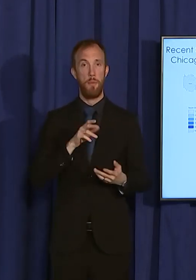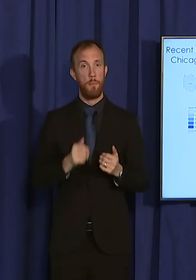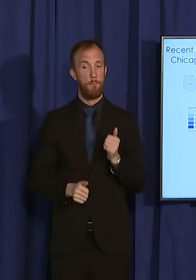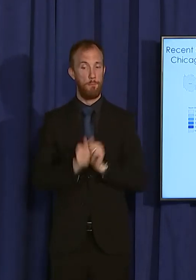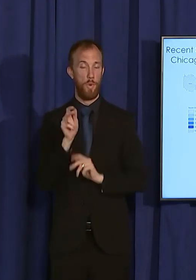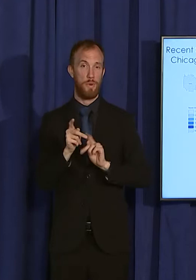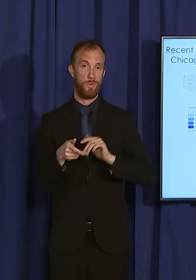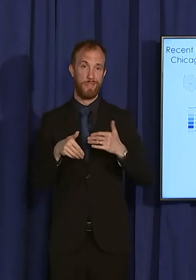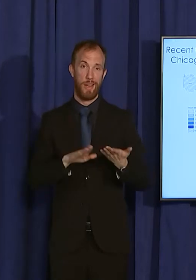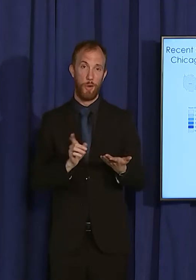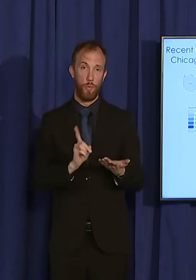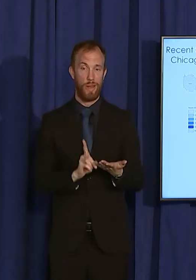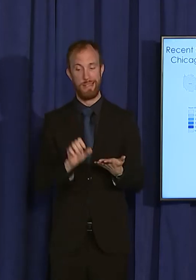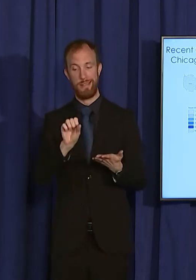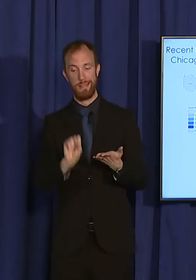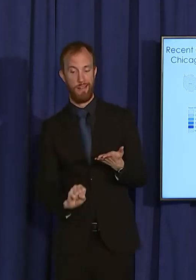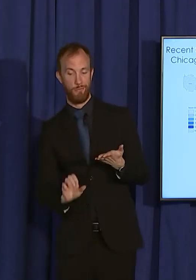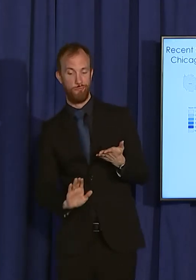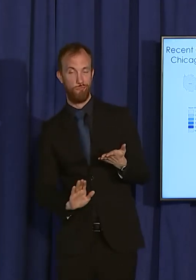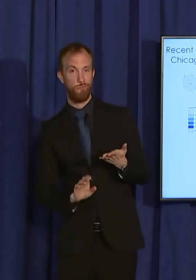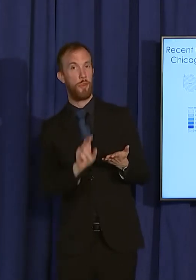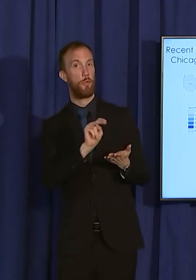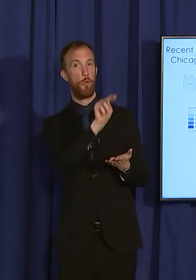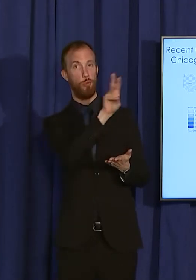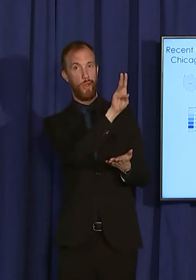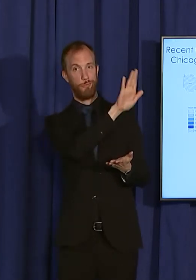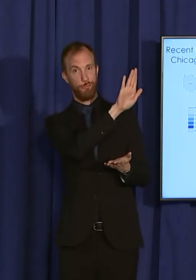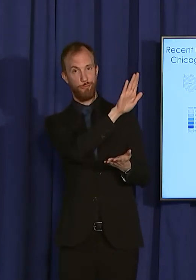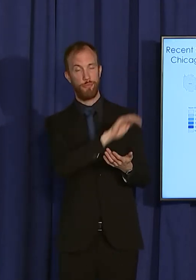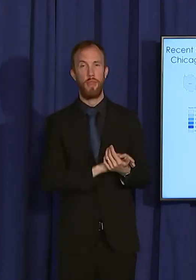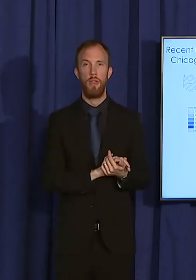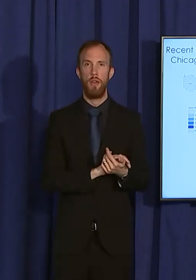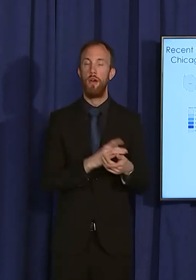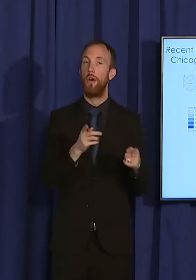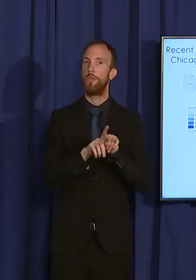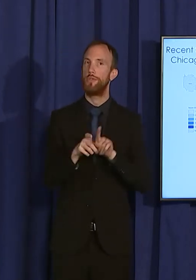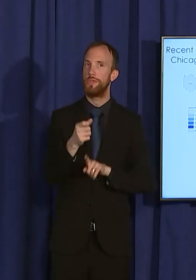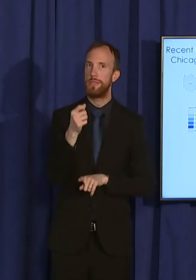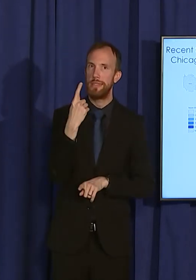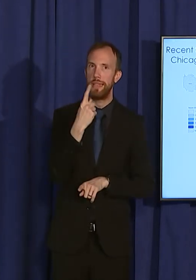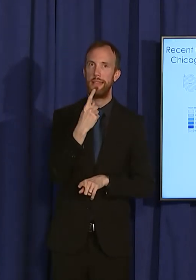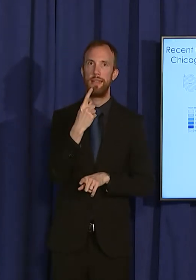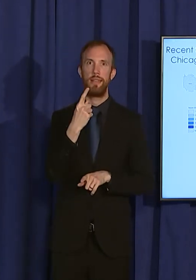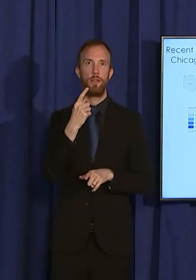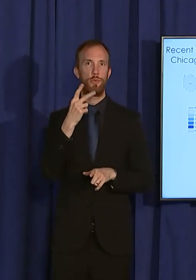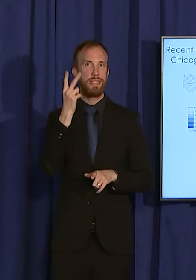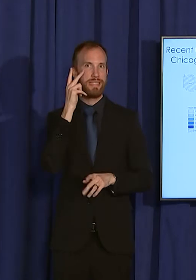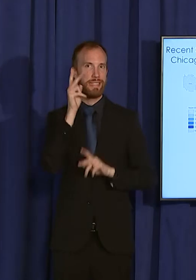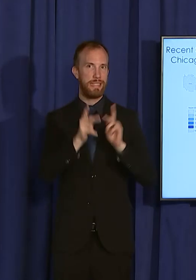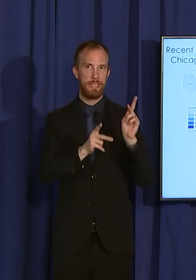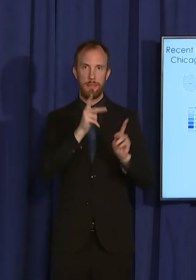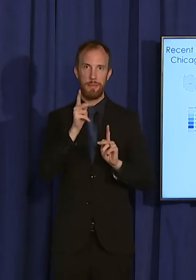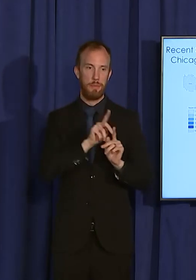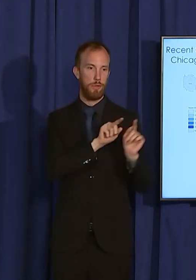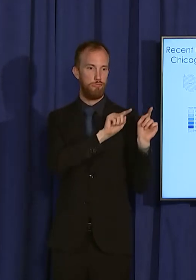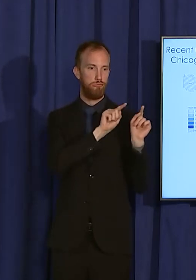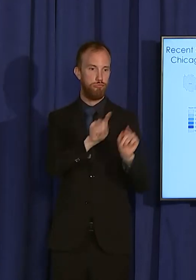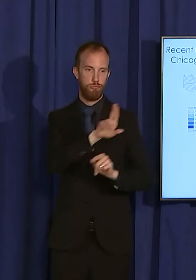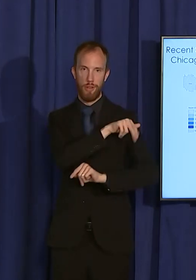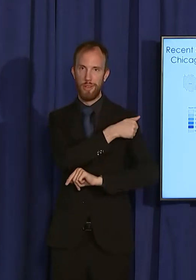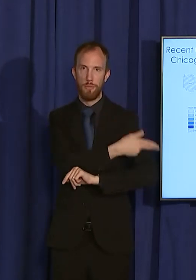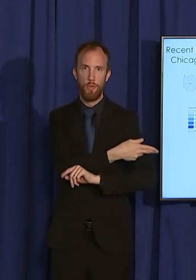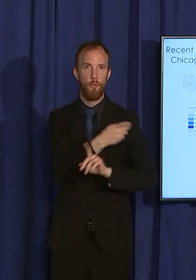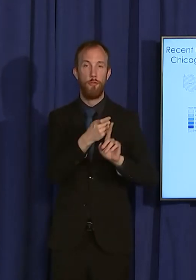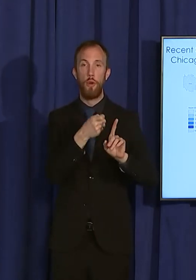side. And I do want to highlight, though, that we have also had a hospitalization out of every area in